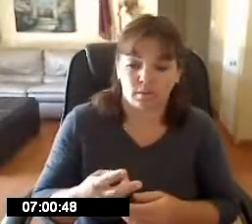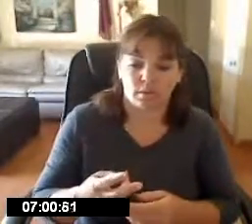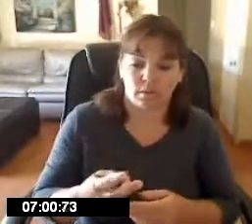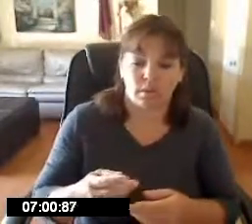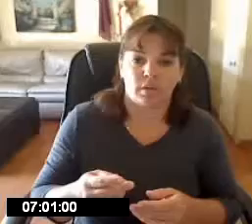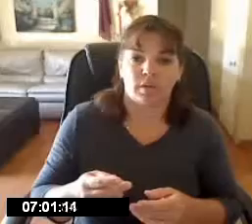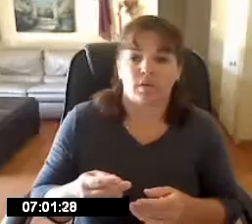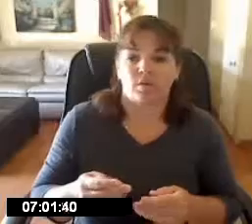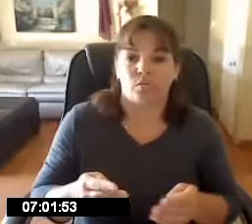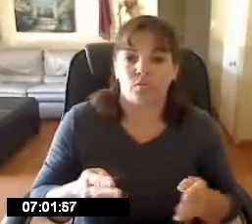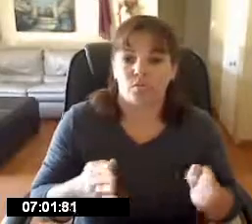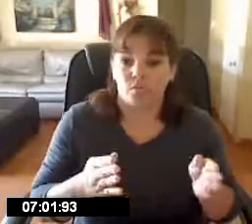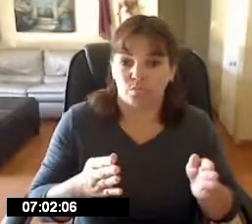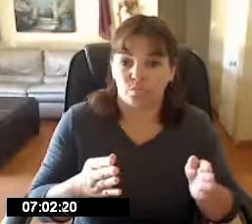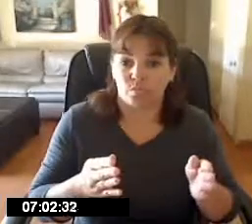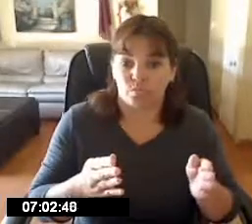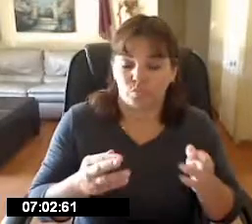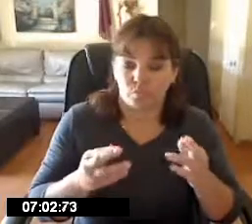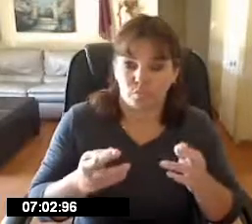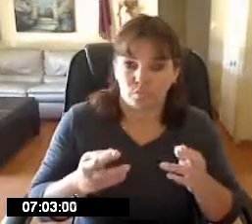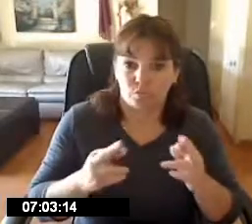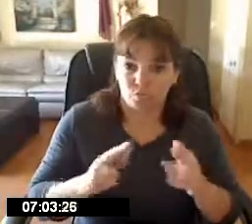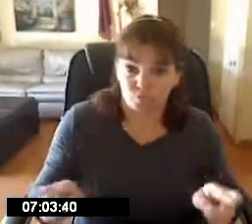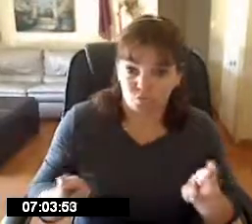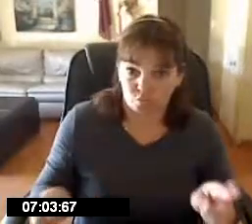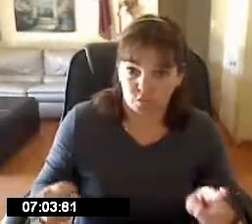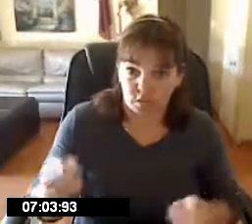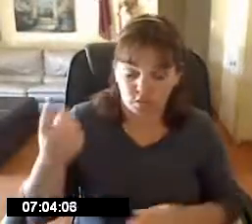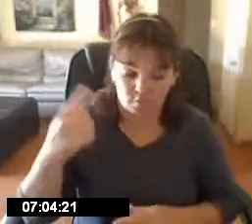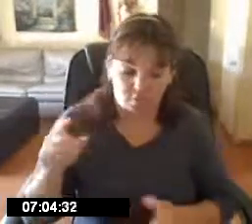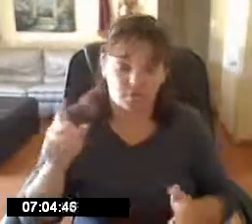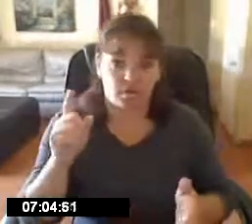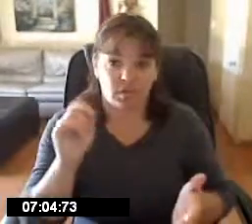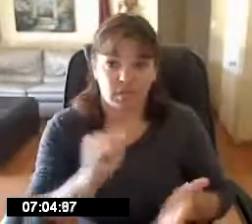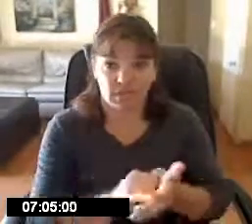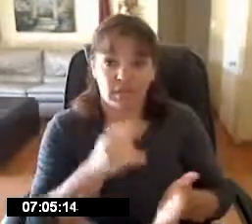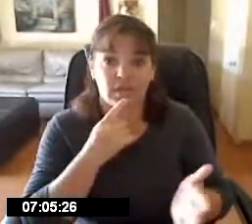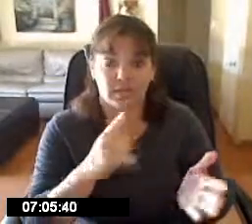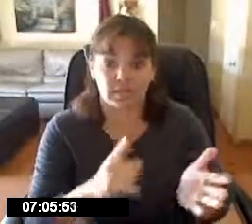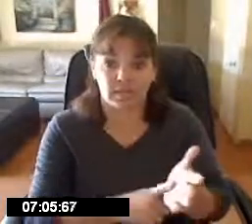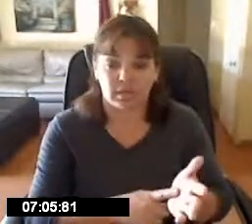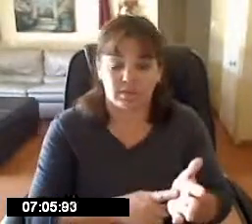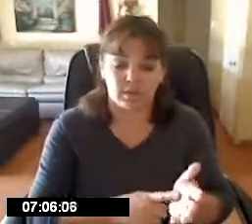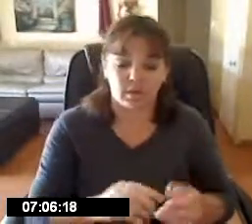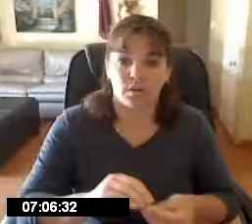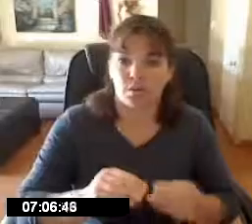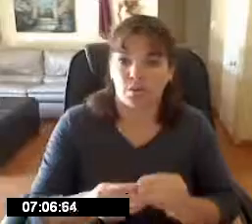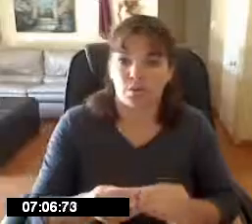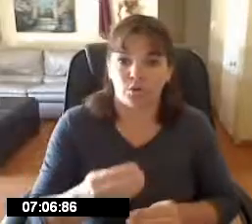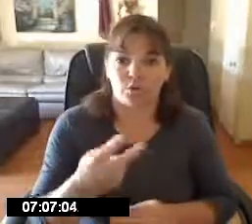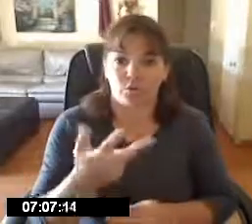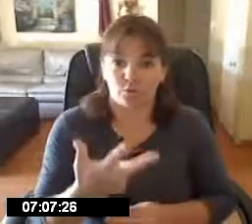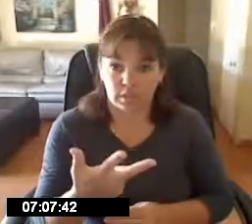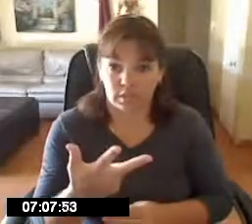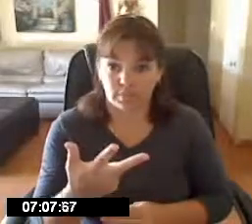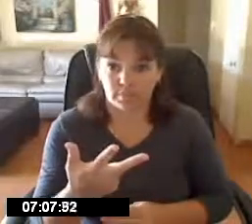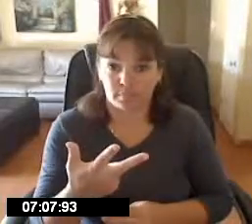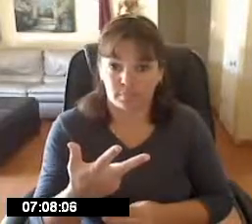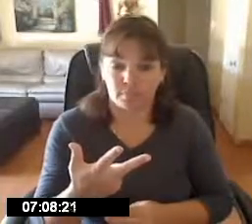logistics and the purpose. Okay. Task number 3, maintain competence in the field